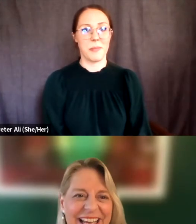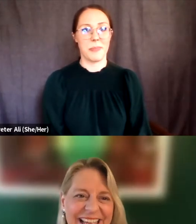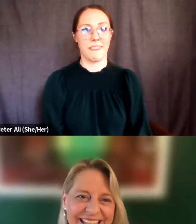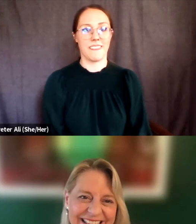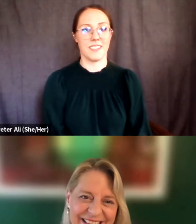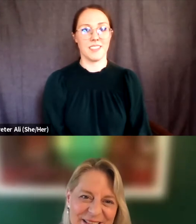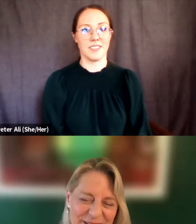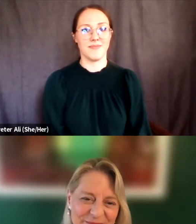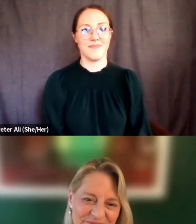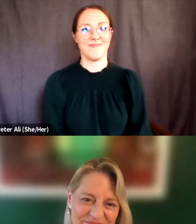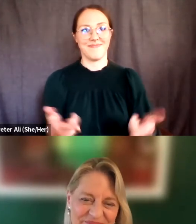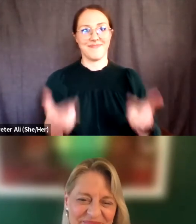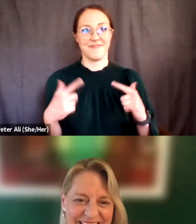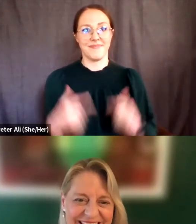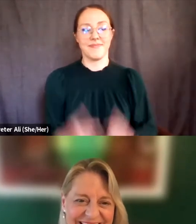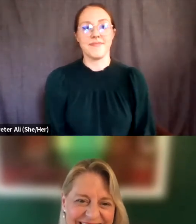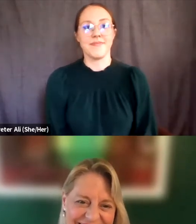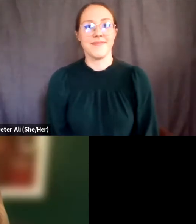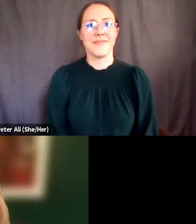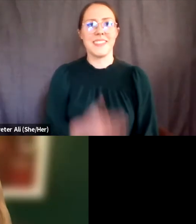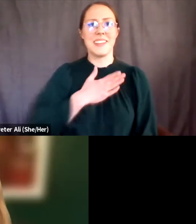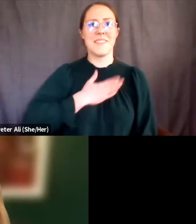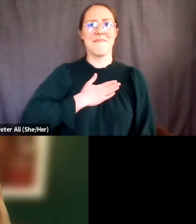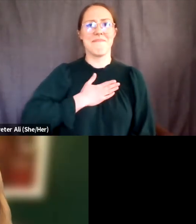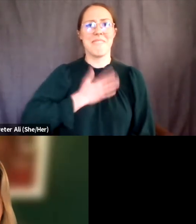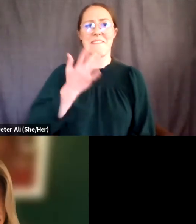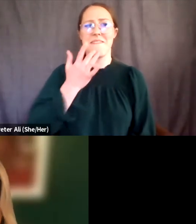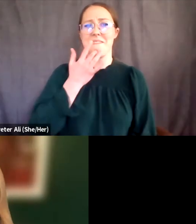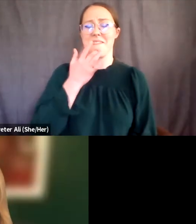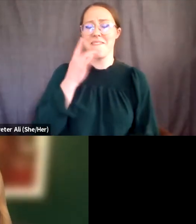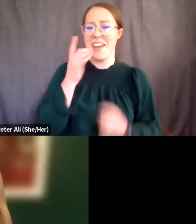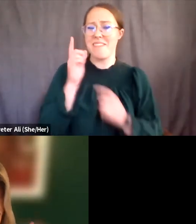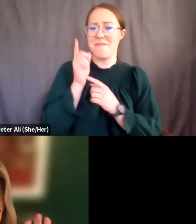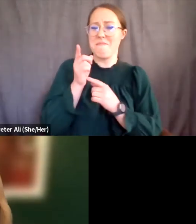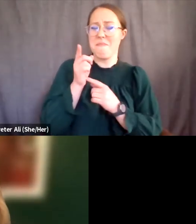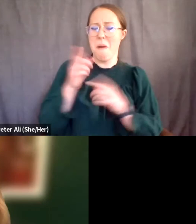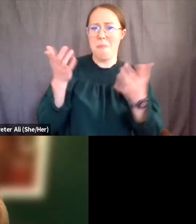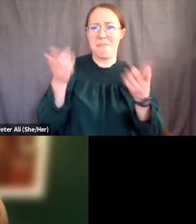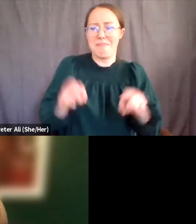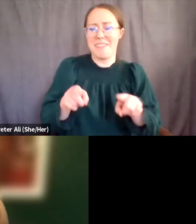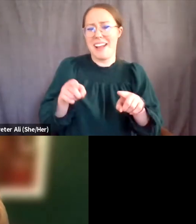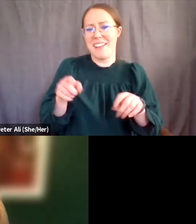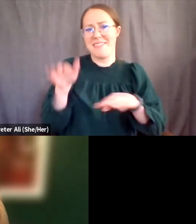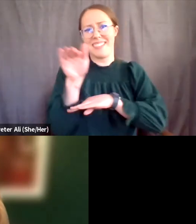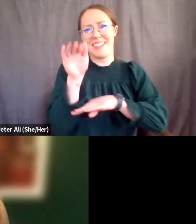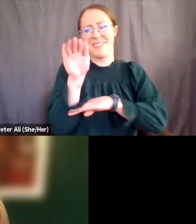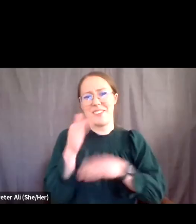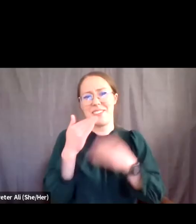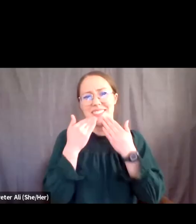much. Maybe my favorite moment of the afternoon. Thank you, Laura. Bye-bye.